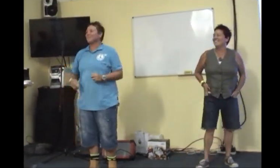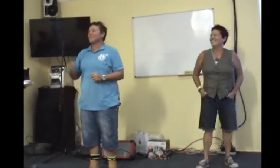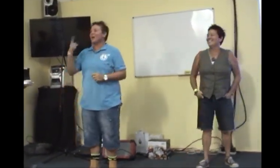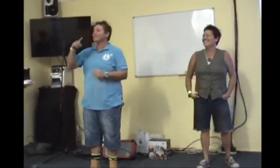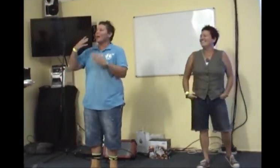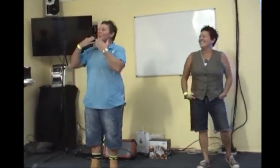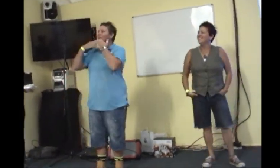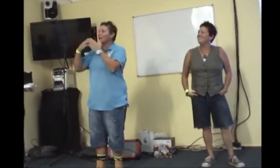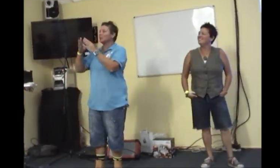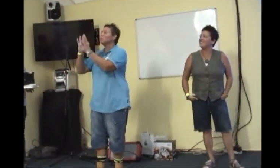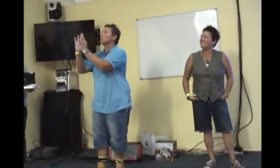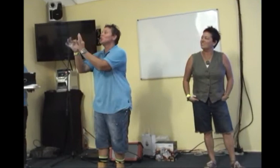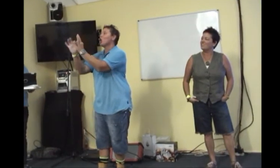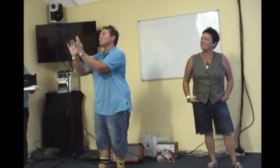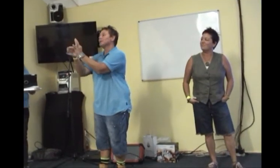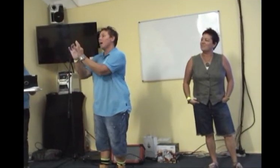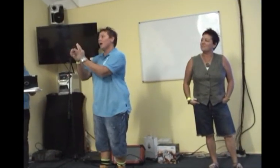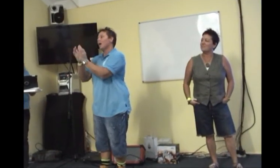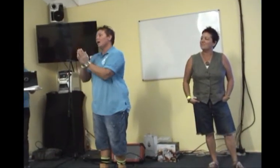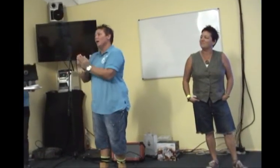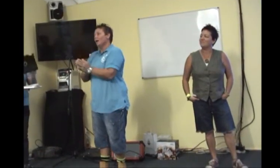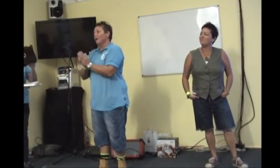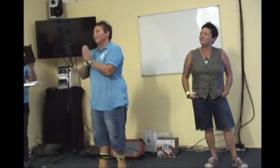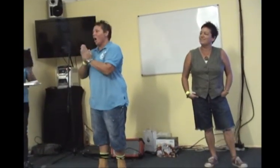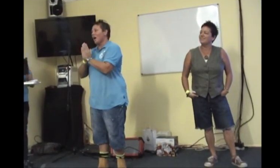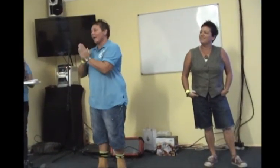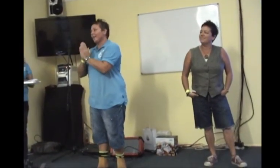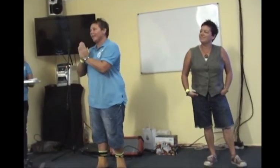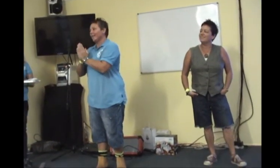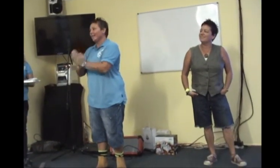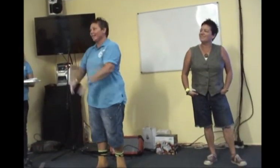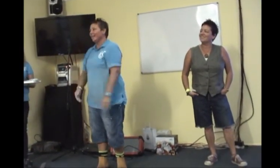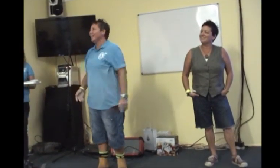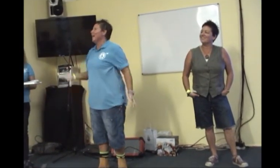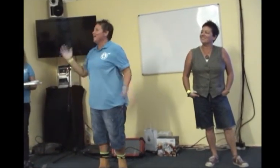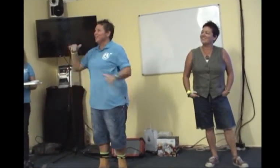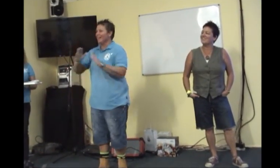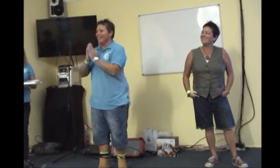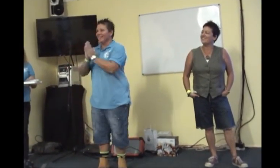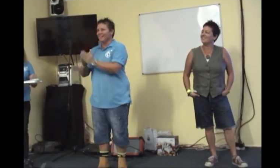why I'm here. And I'd like to say thank you to the interpreter as well. Finally, so thank you. So